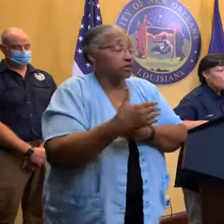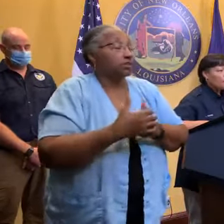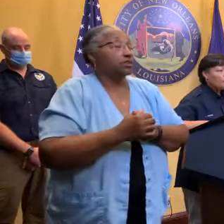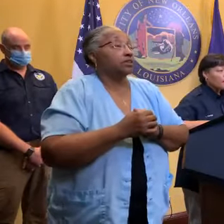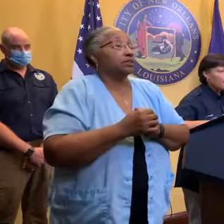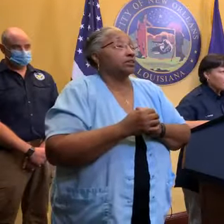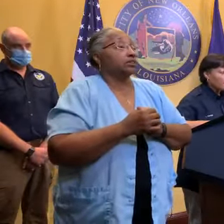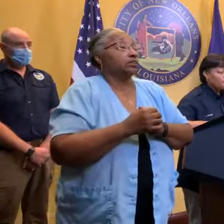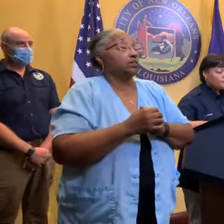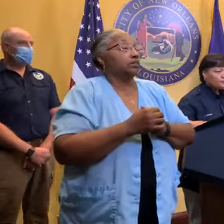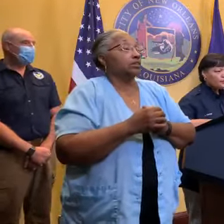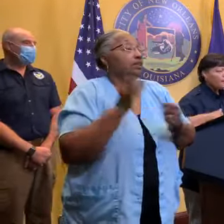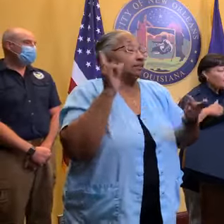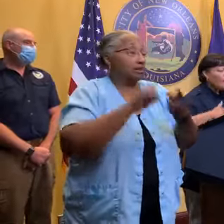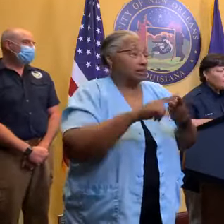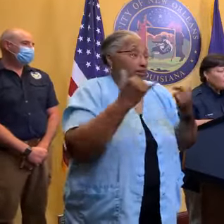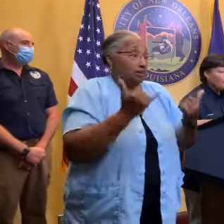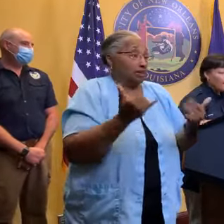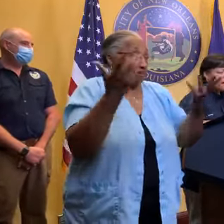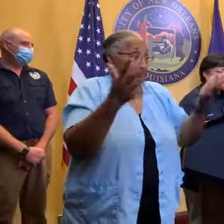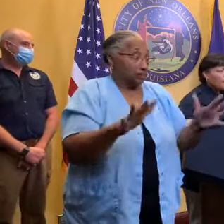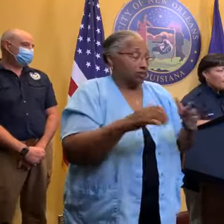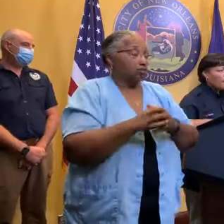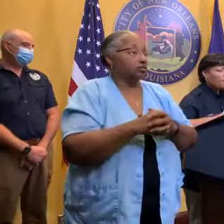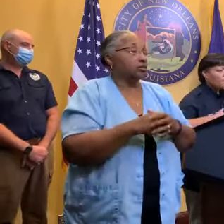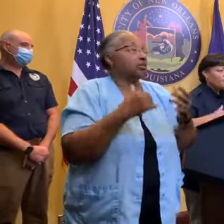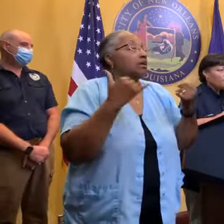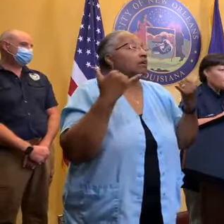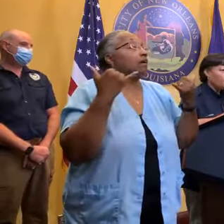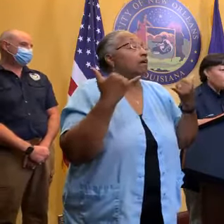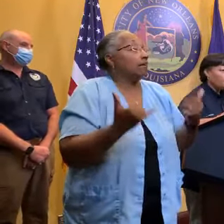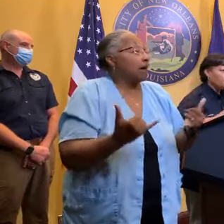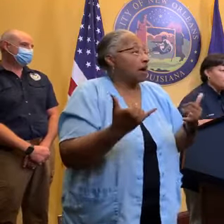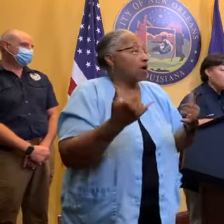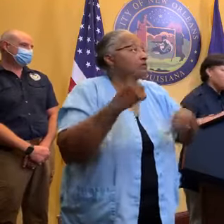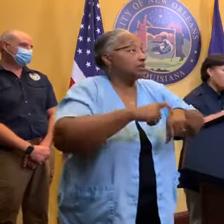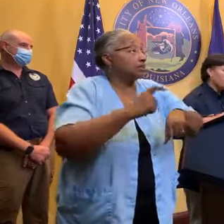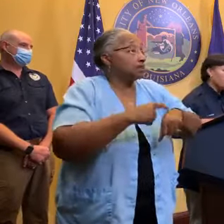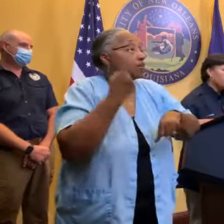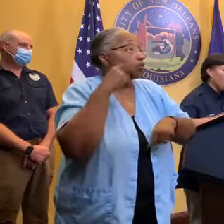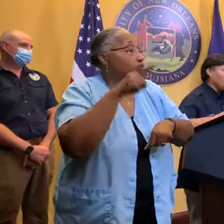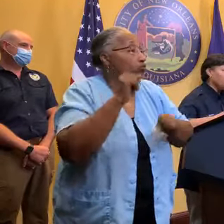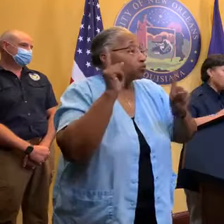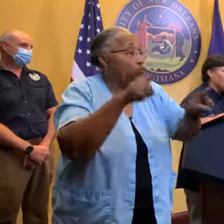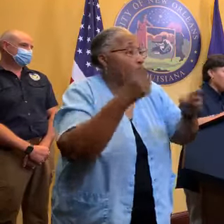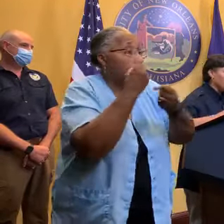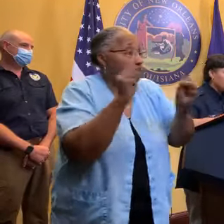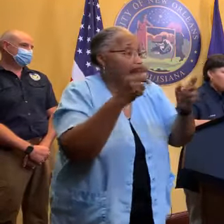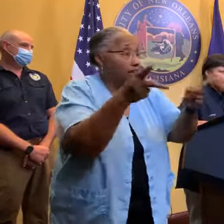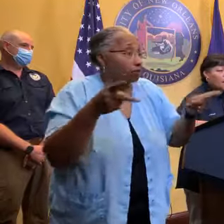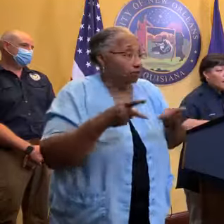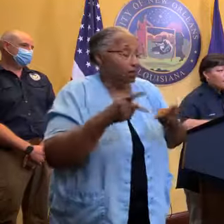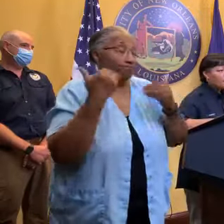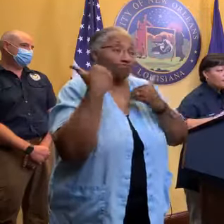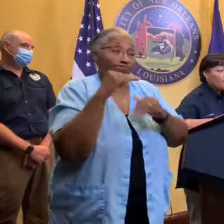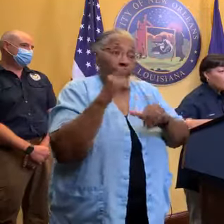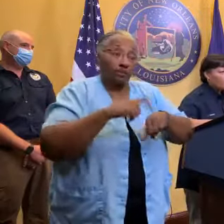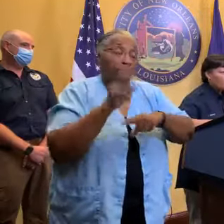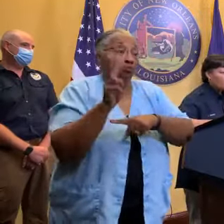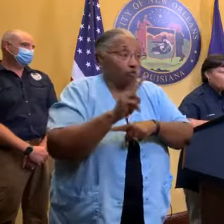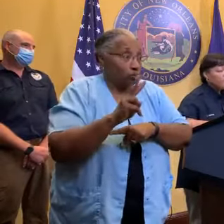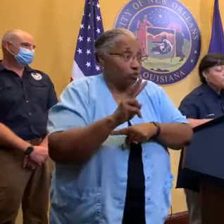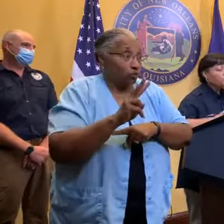So again, now is the time. Get to where you're going to be, that safe place by 2 p.m. Stay